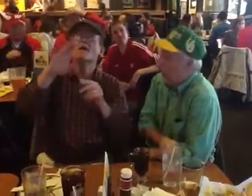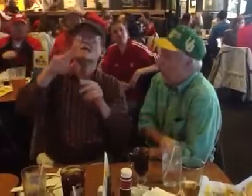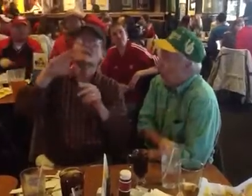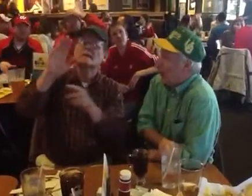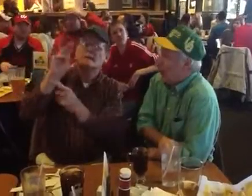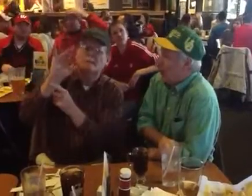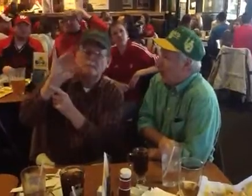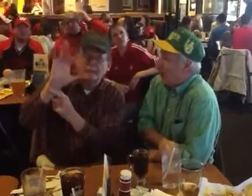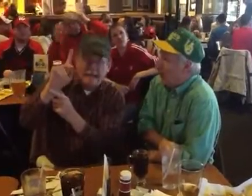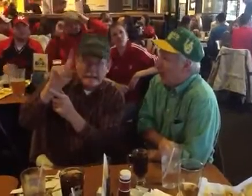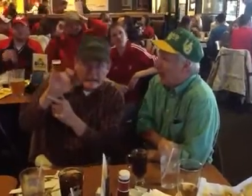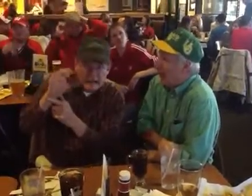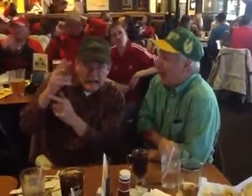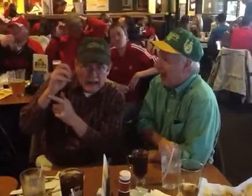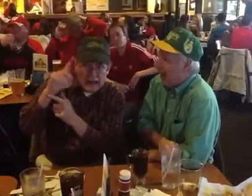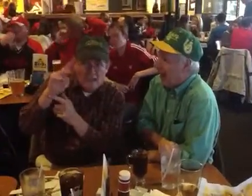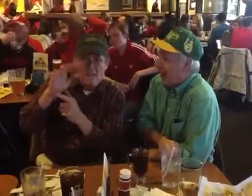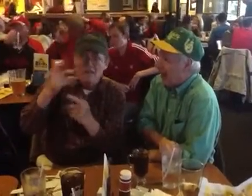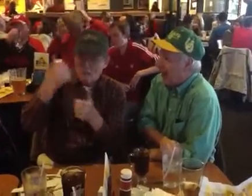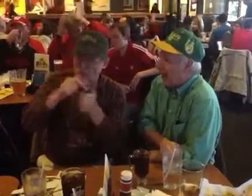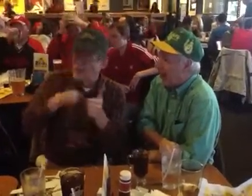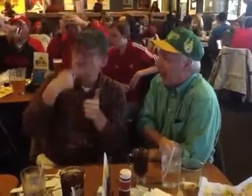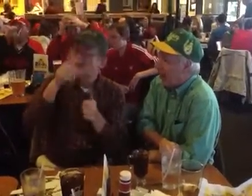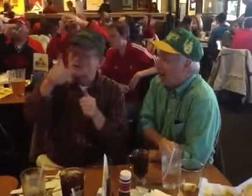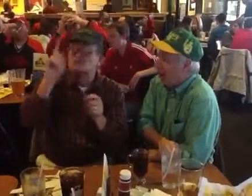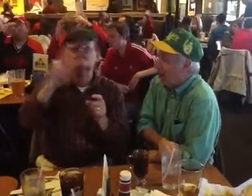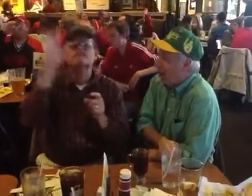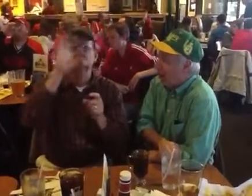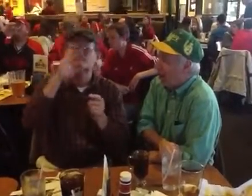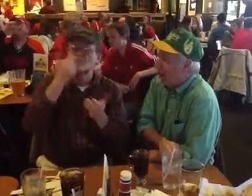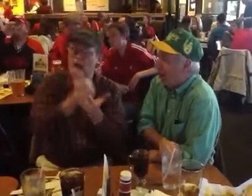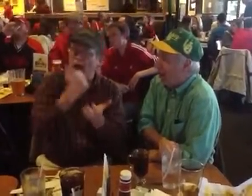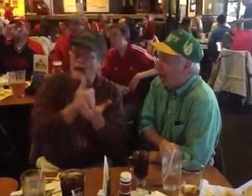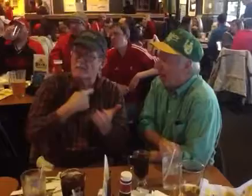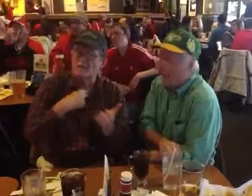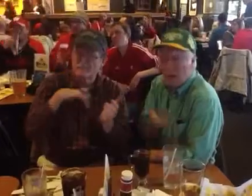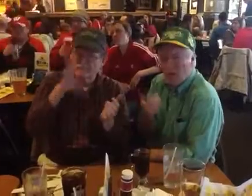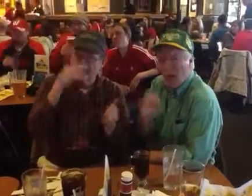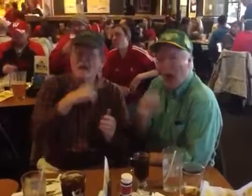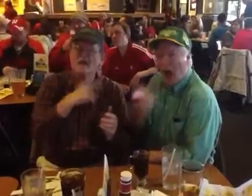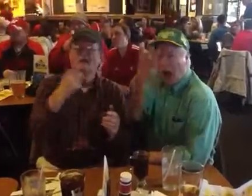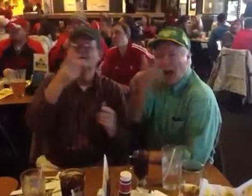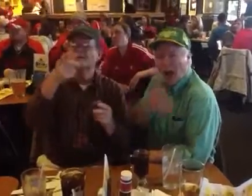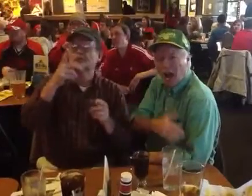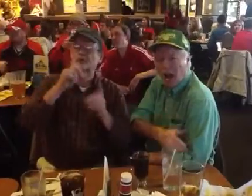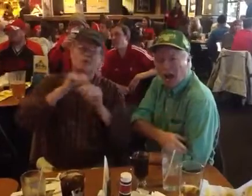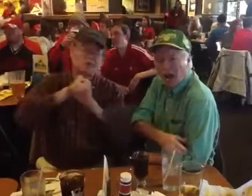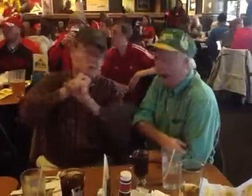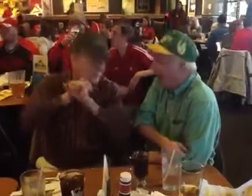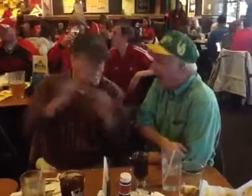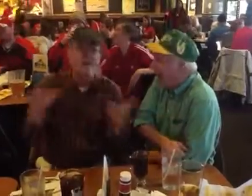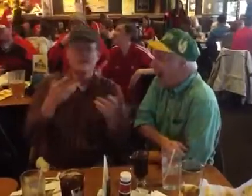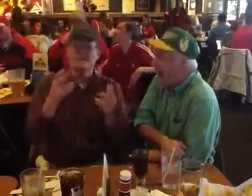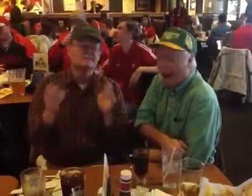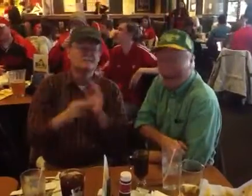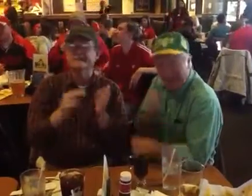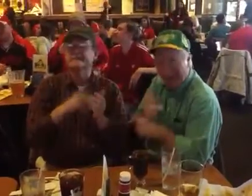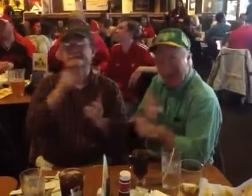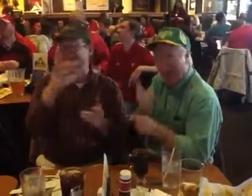we two more feet, guys. We have some pretty physical defense. It's not a tough time. One has to play early today. So then, we can't do